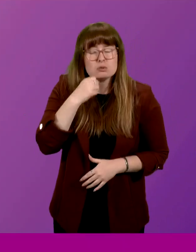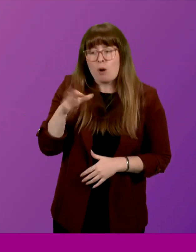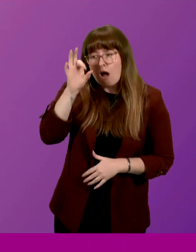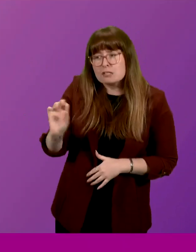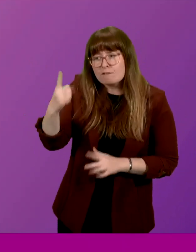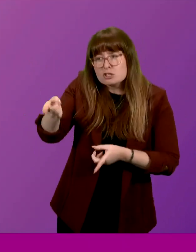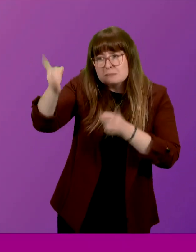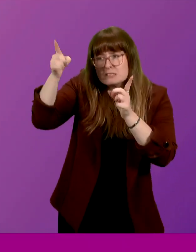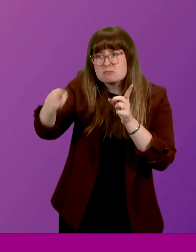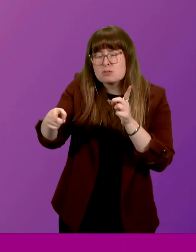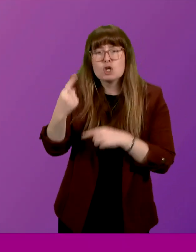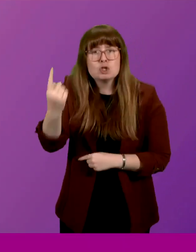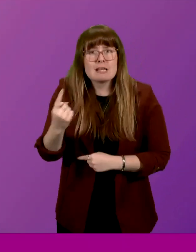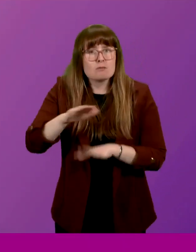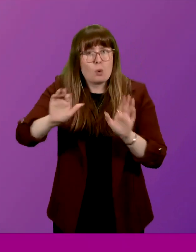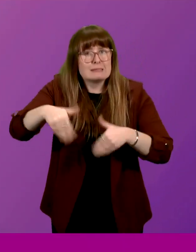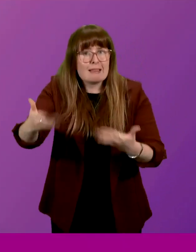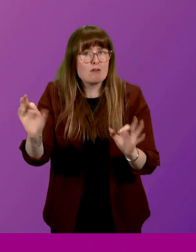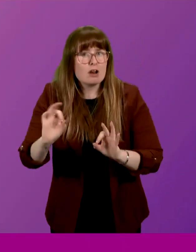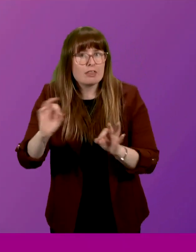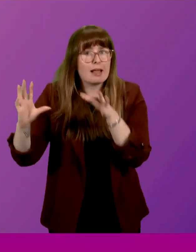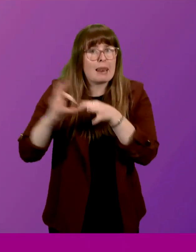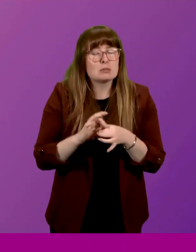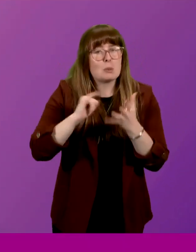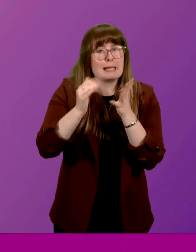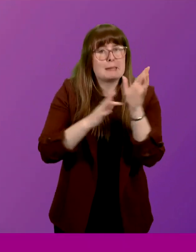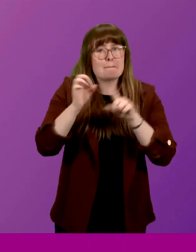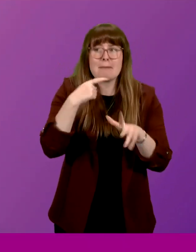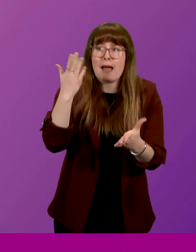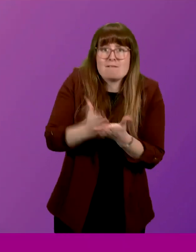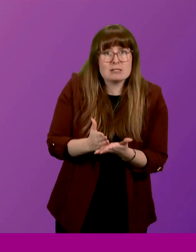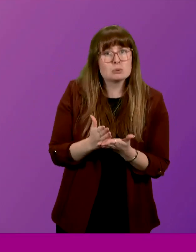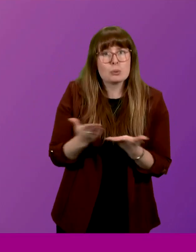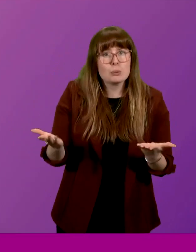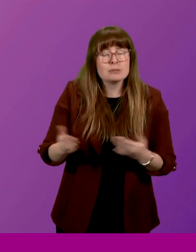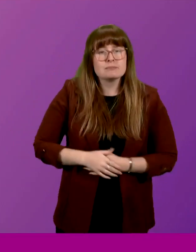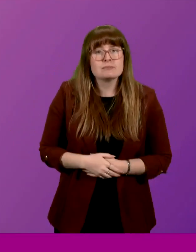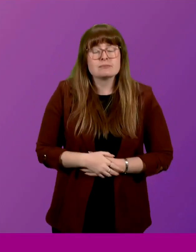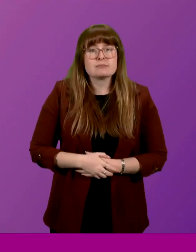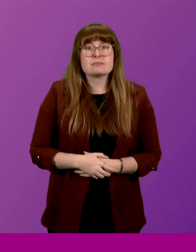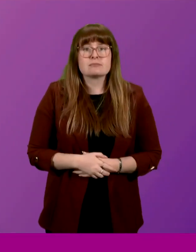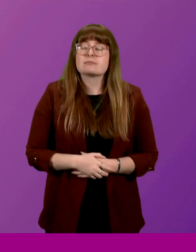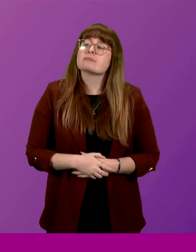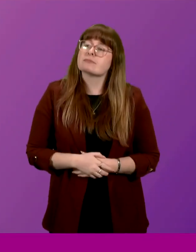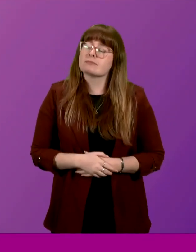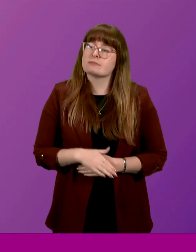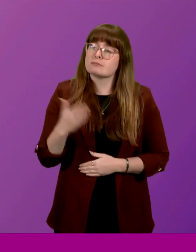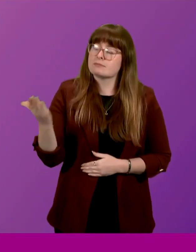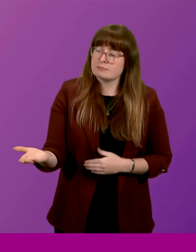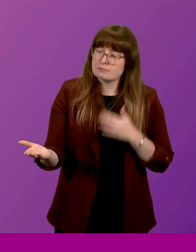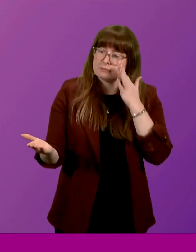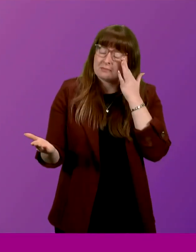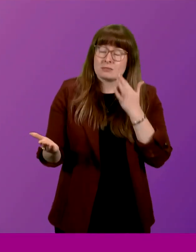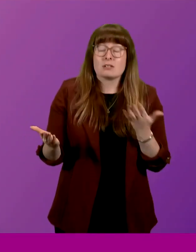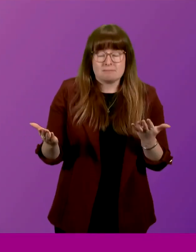Minister, why has he not delivered on the SNP's manifesto commitment to our teachers? First Minister. This